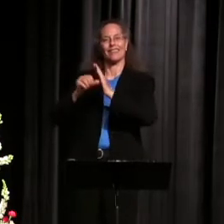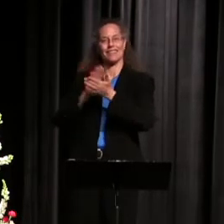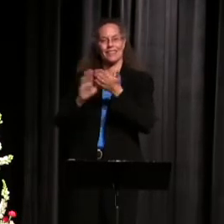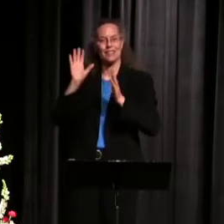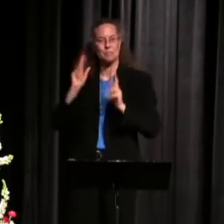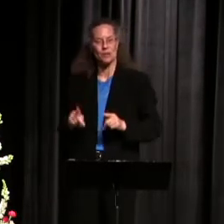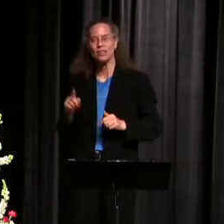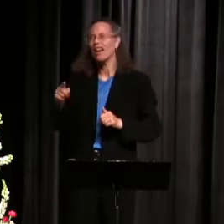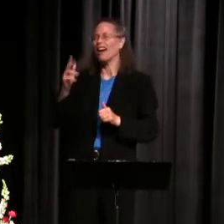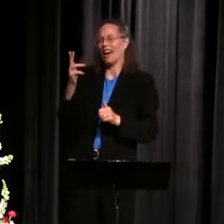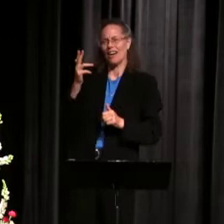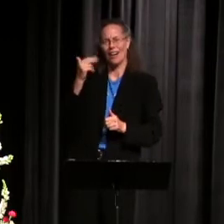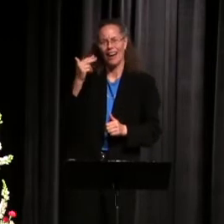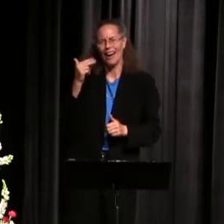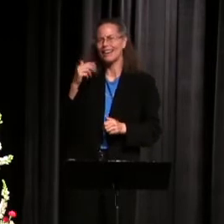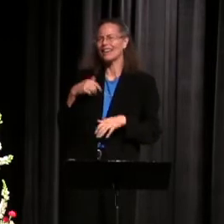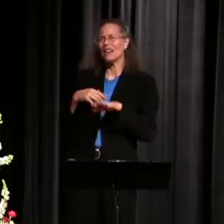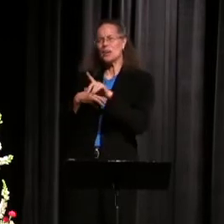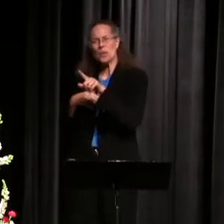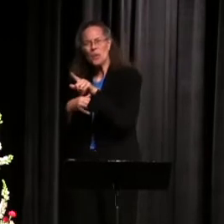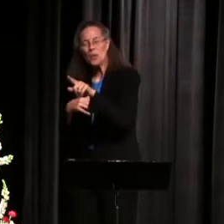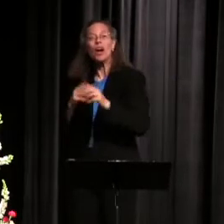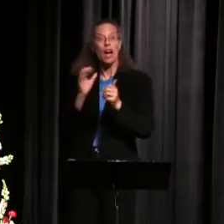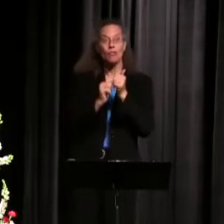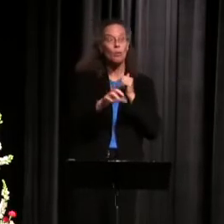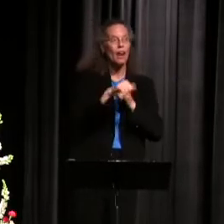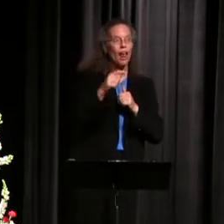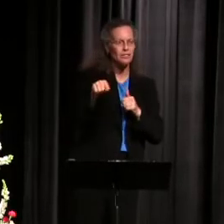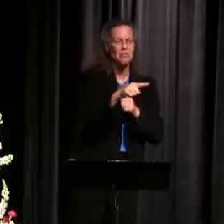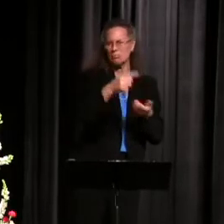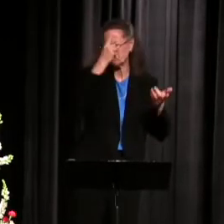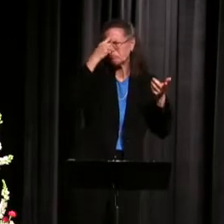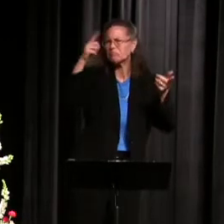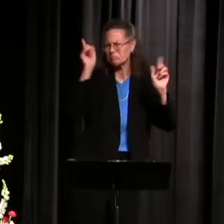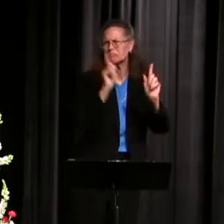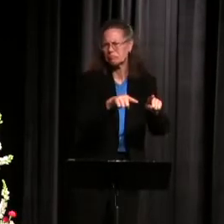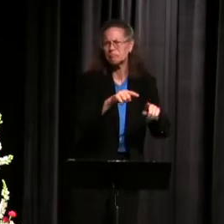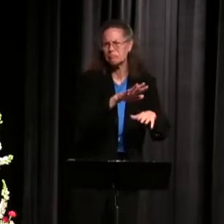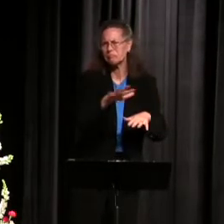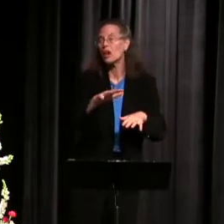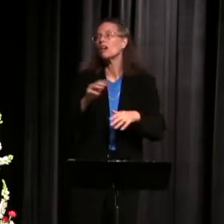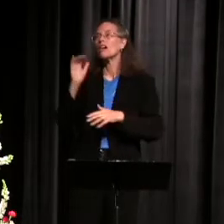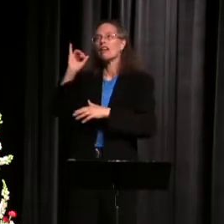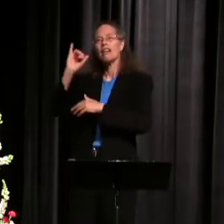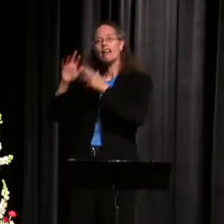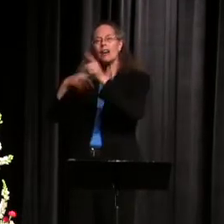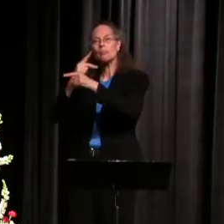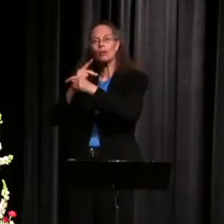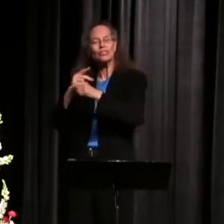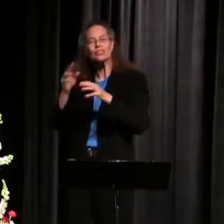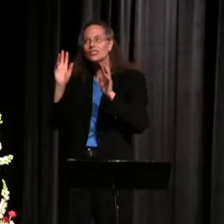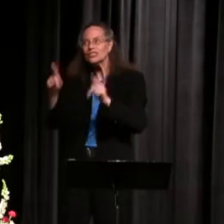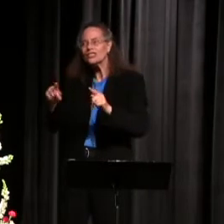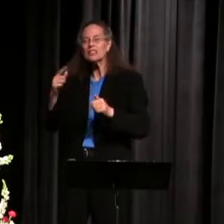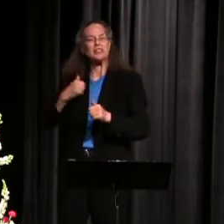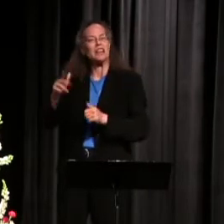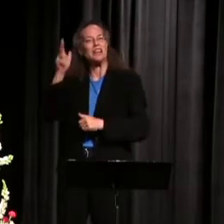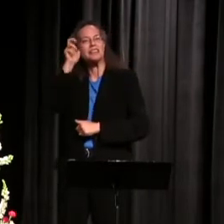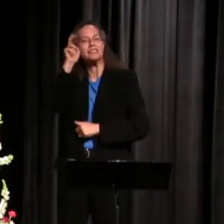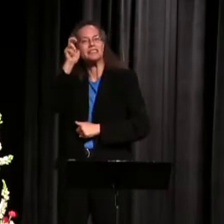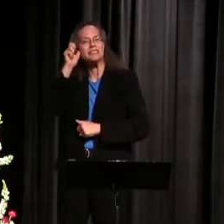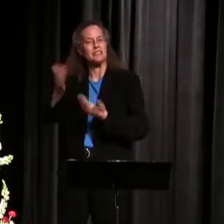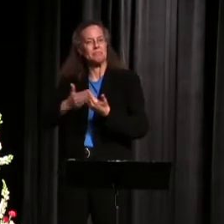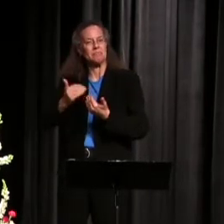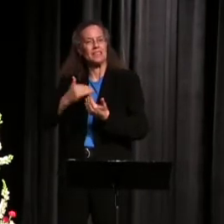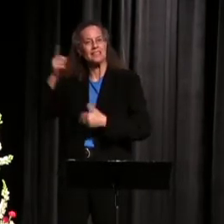is, and everybody sitting in front of me that has had him as a teacher would agree. He is the kind of person to listen to whatever you have to say, whether it is